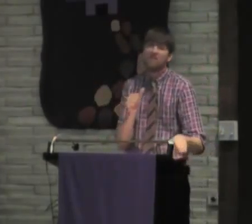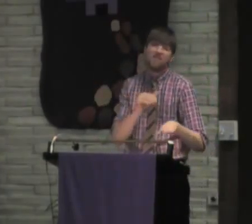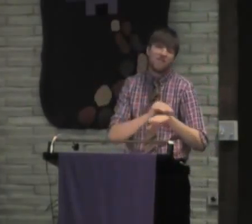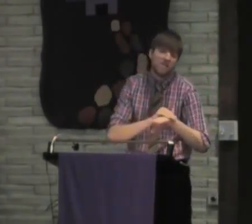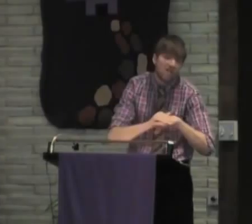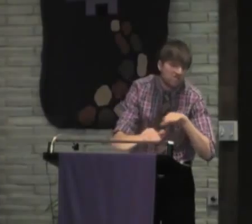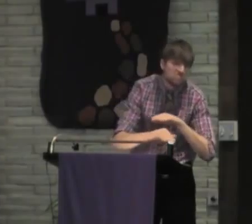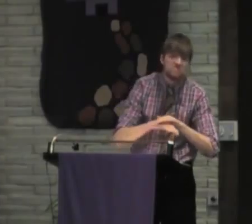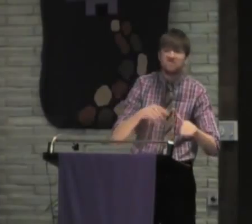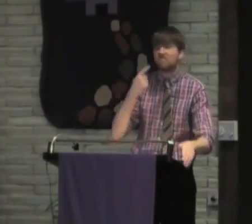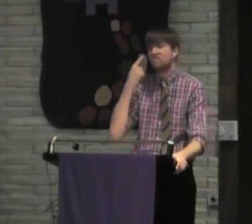satisfaction.